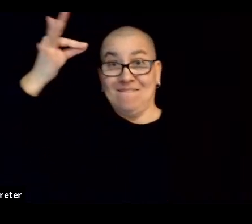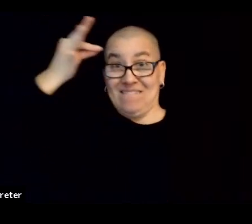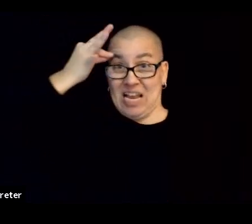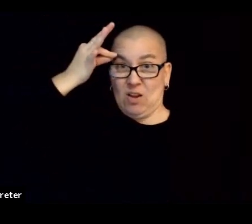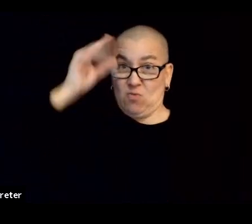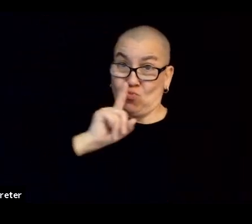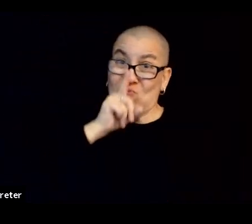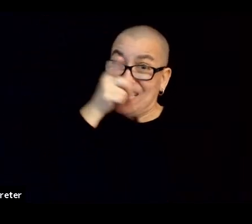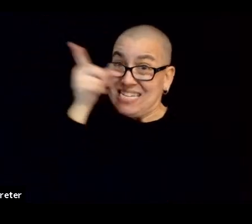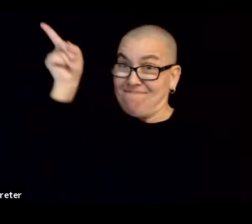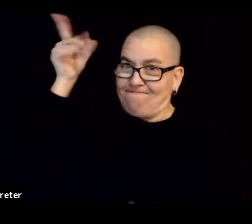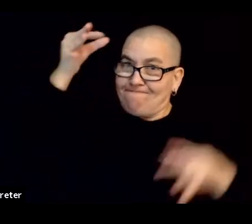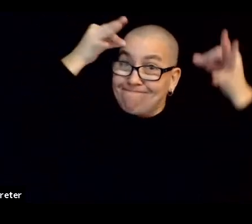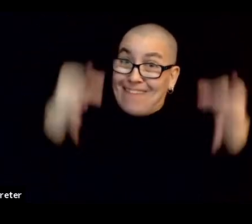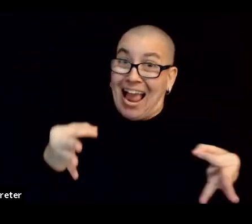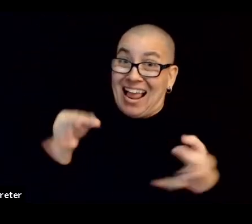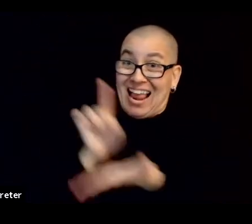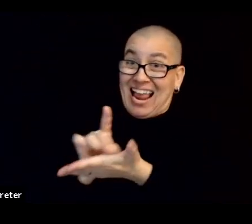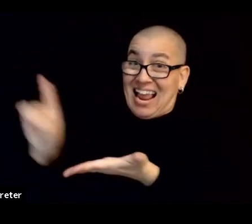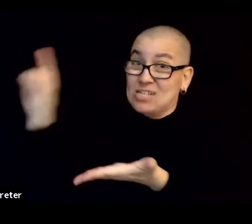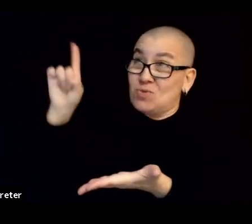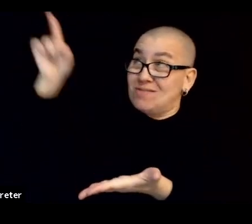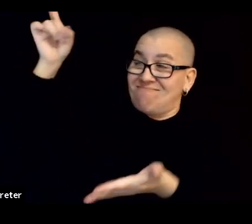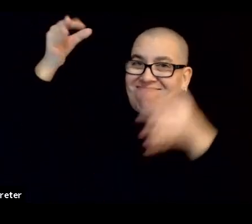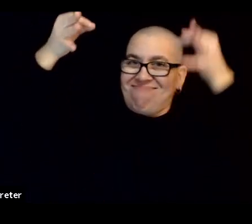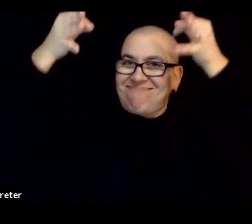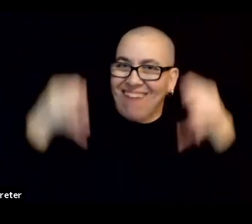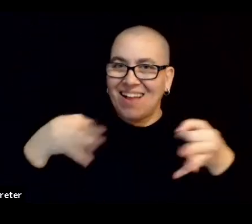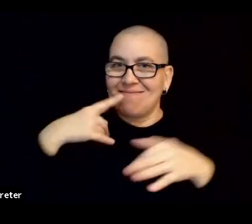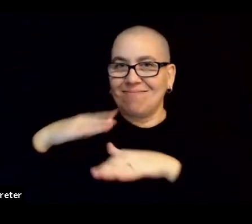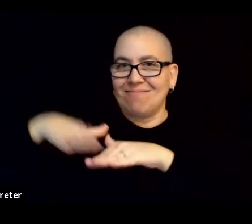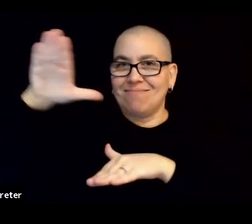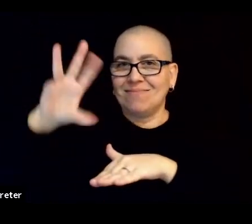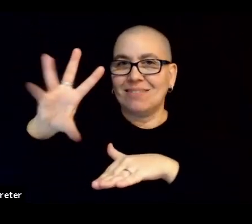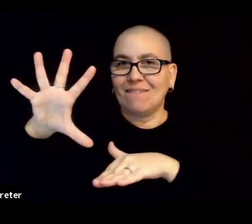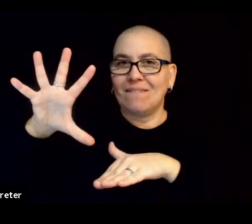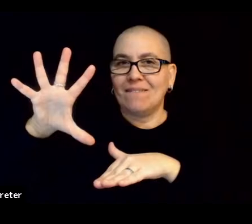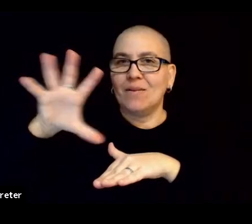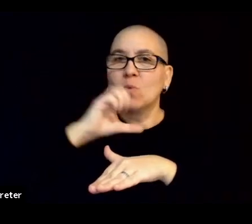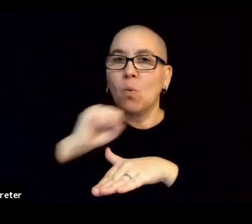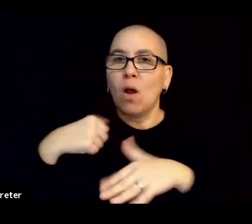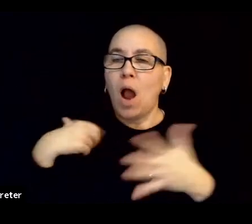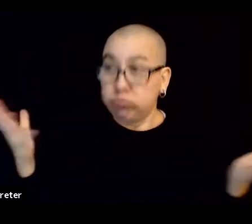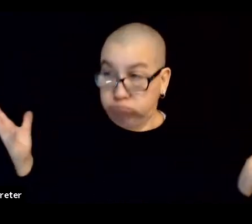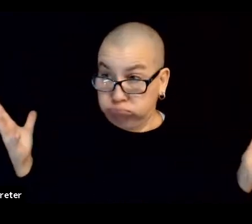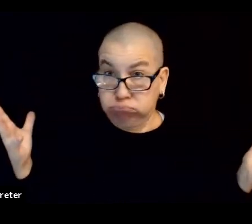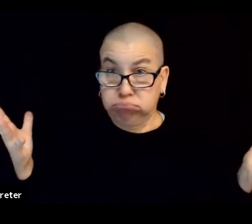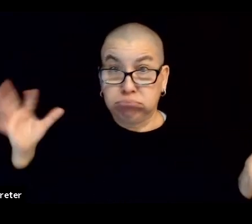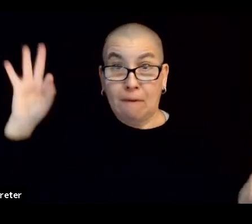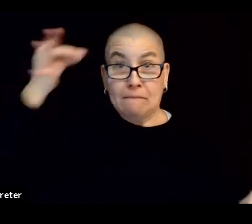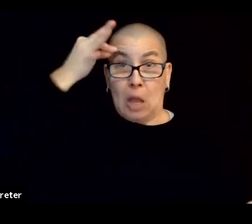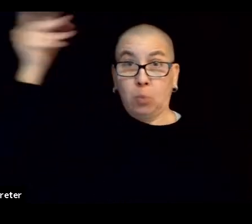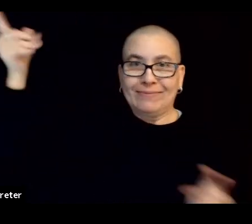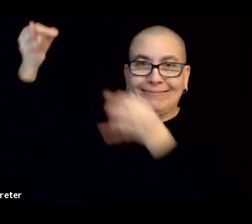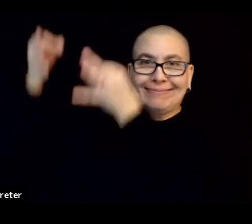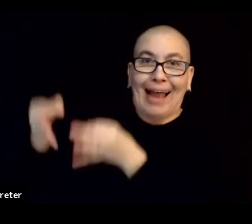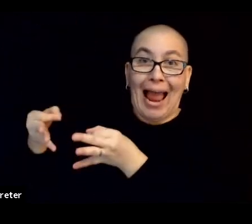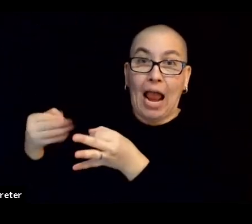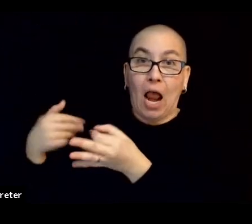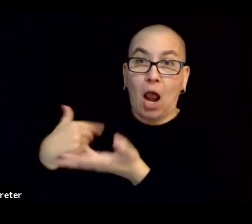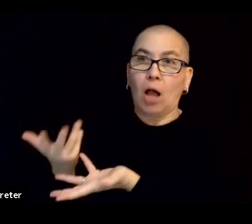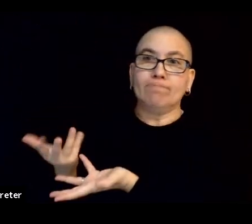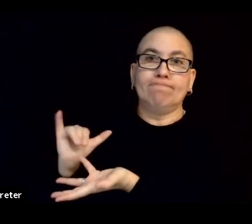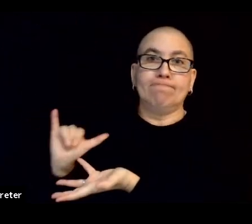and older. And I think part of that was the desire to move more quickly, to have broader